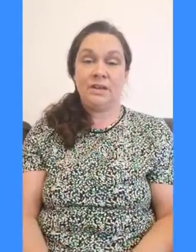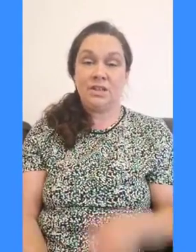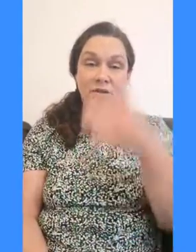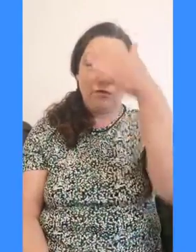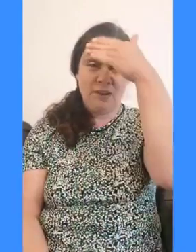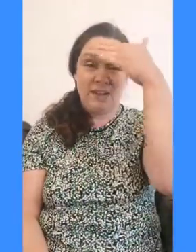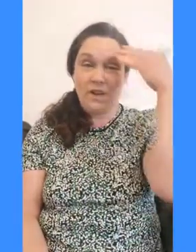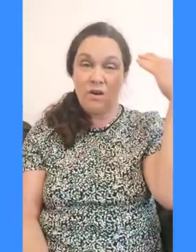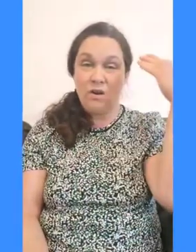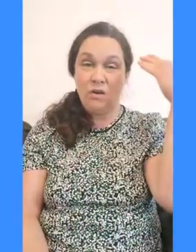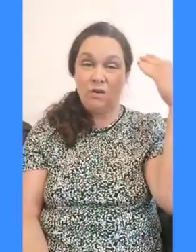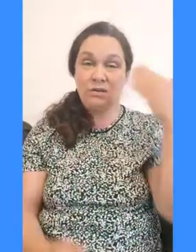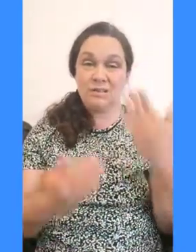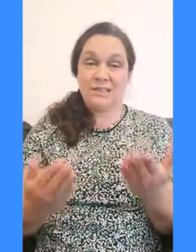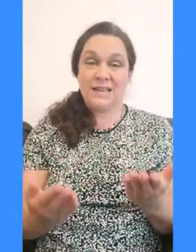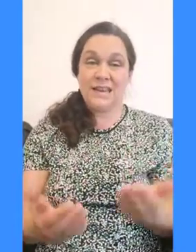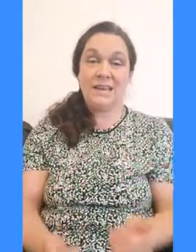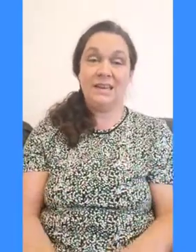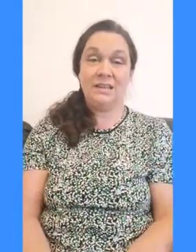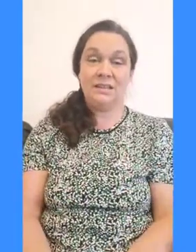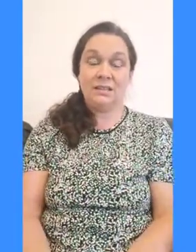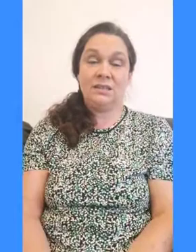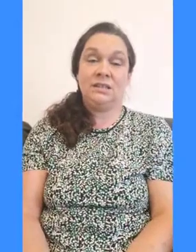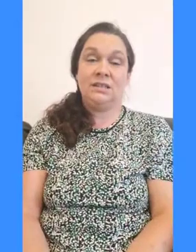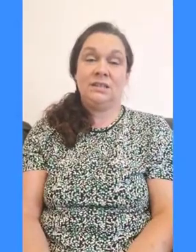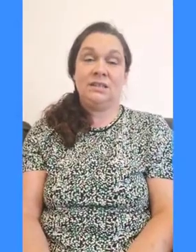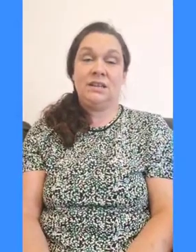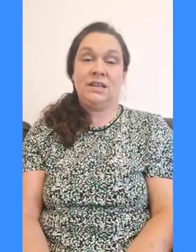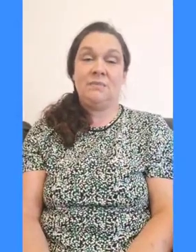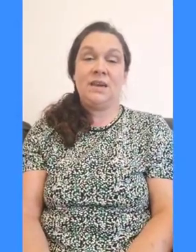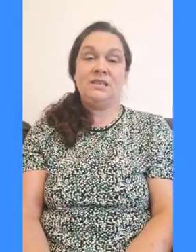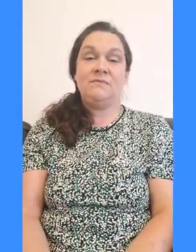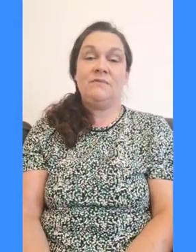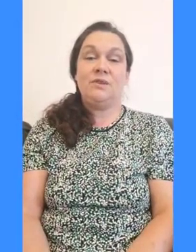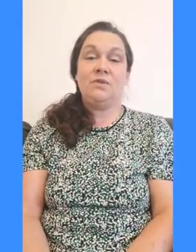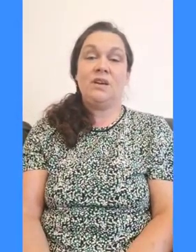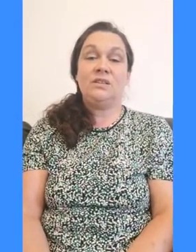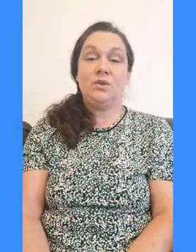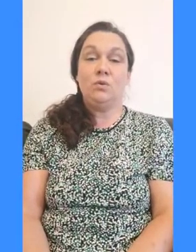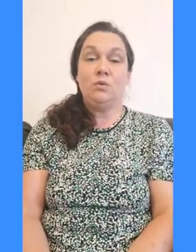especially on a really hot day. It makes him feel nice and cool.